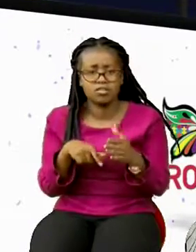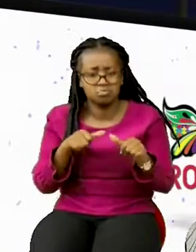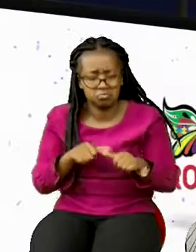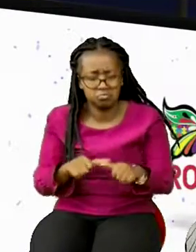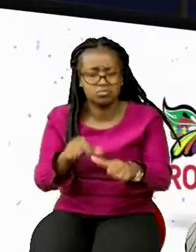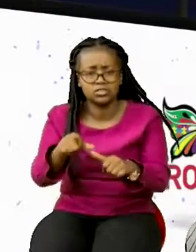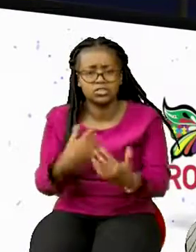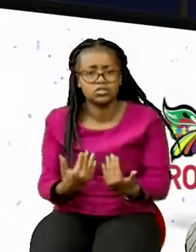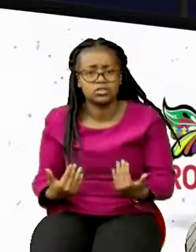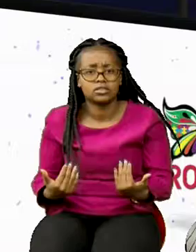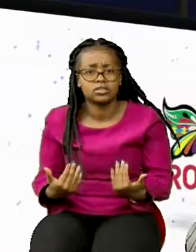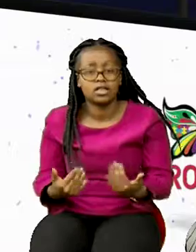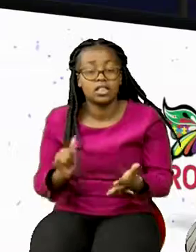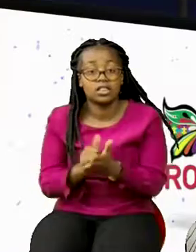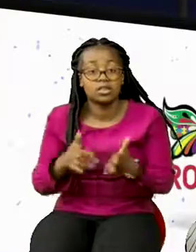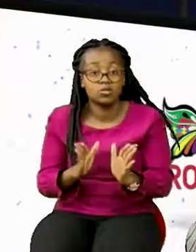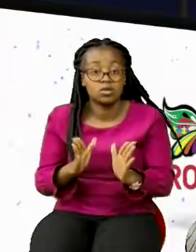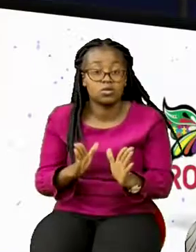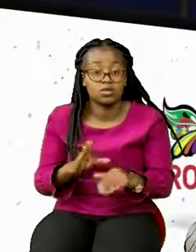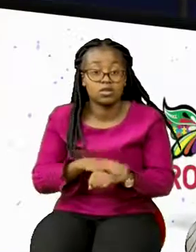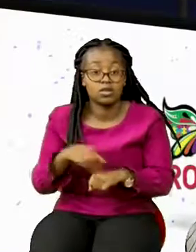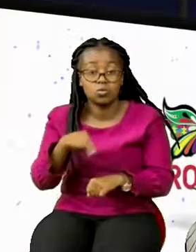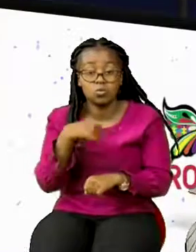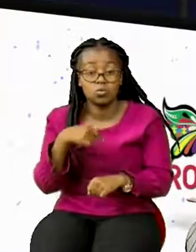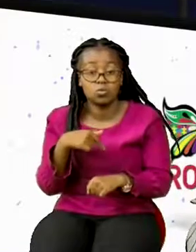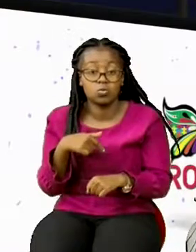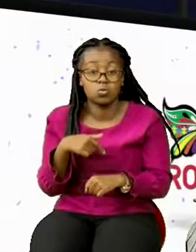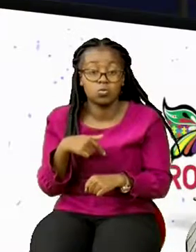with the child. And that way you will find that we